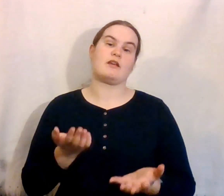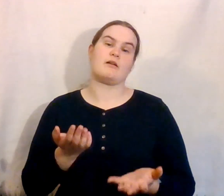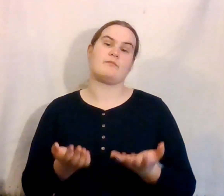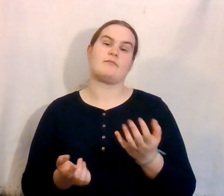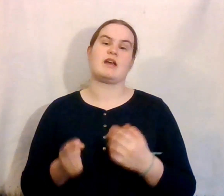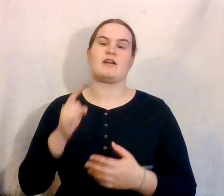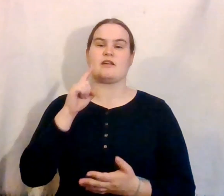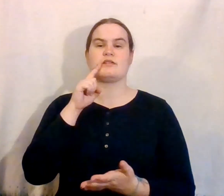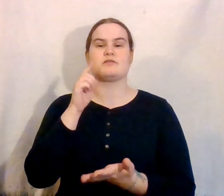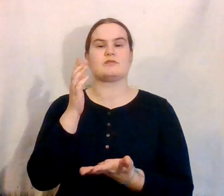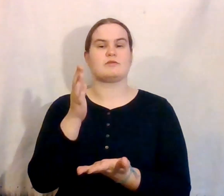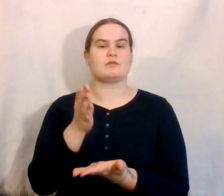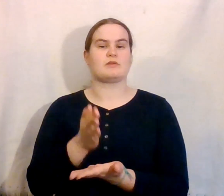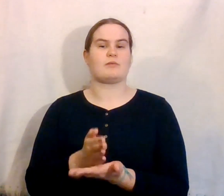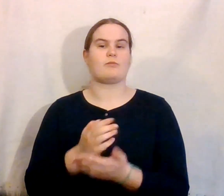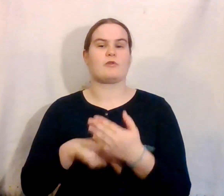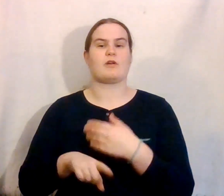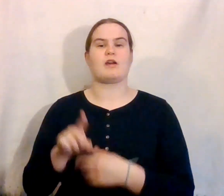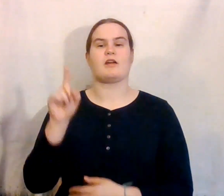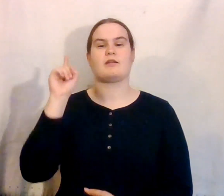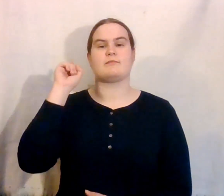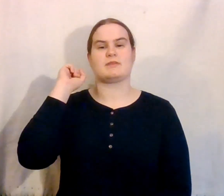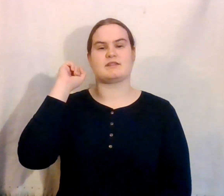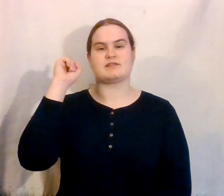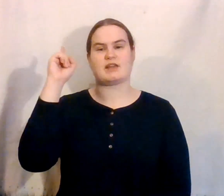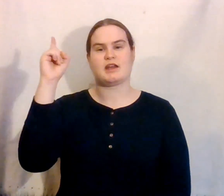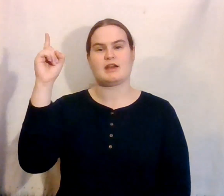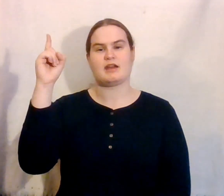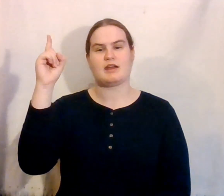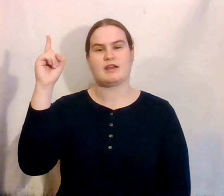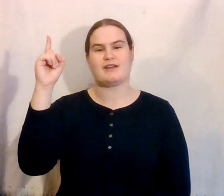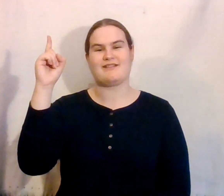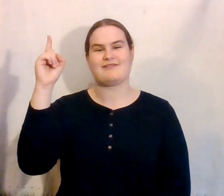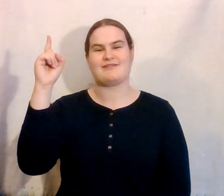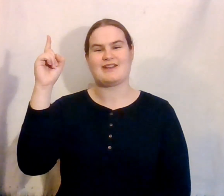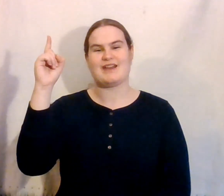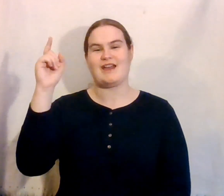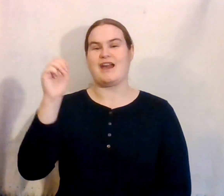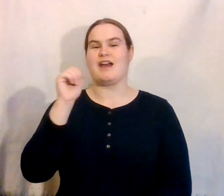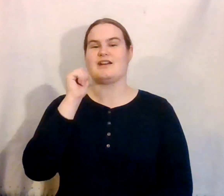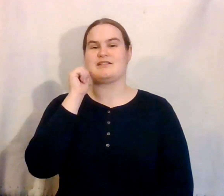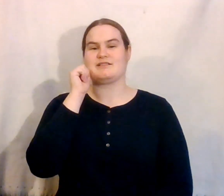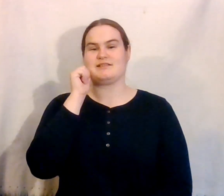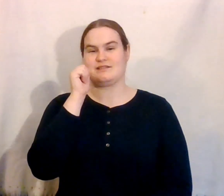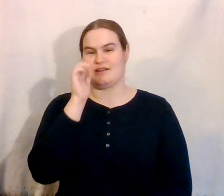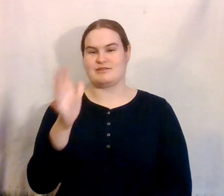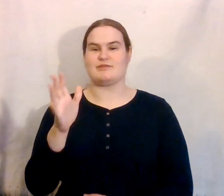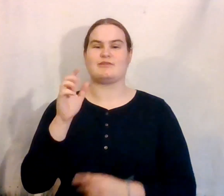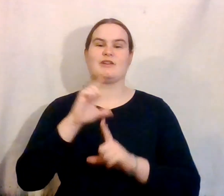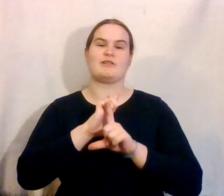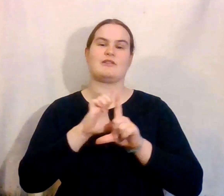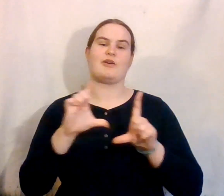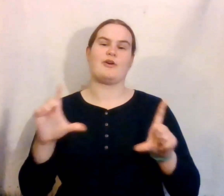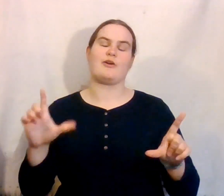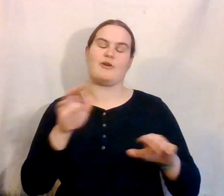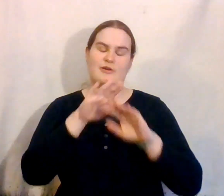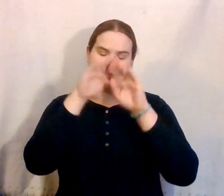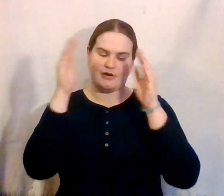compar to the prise I have shout to the all